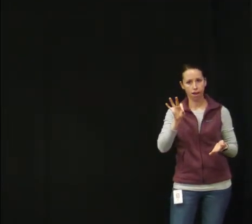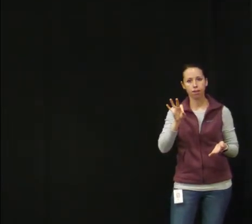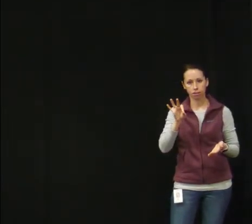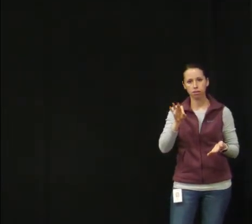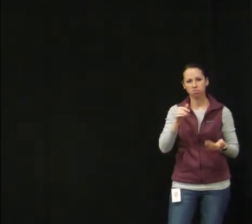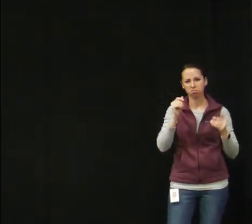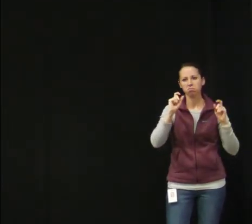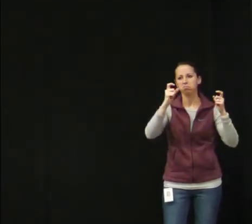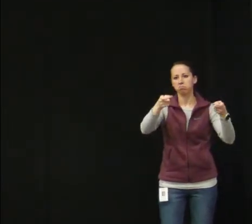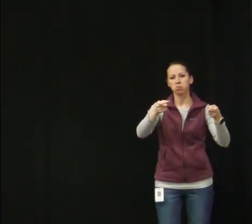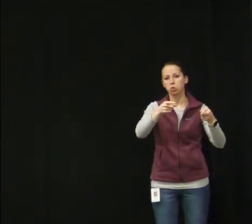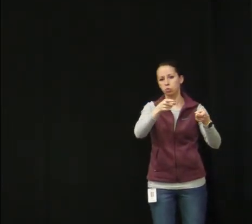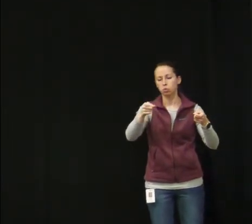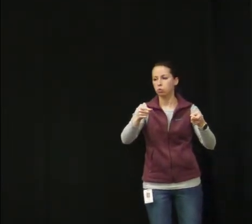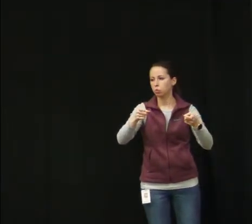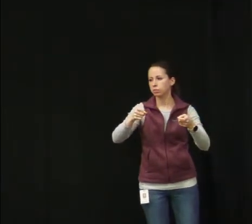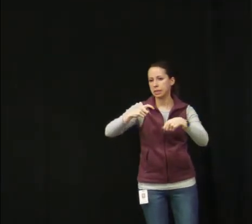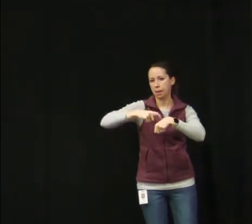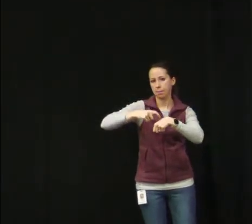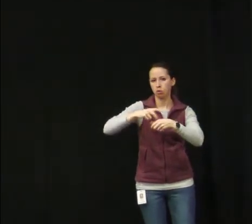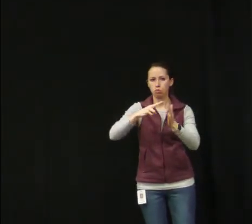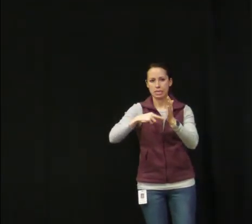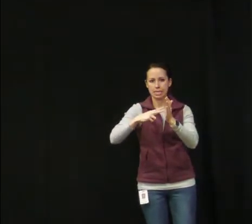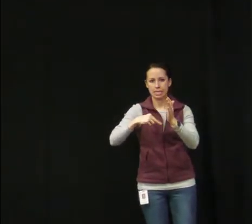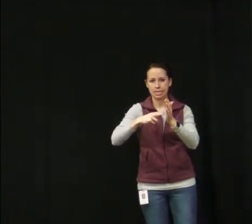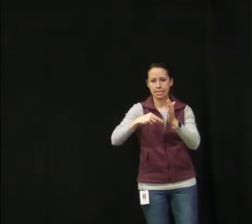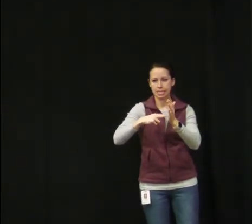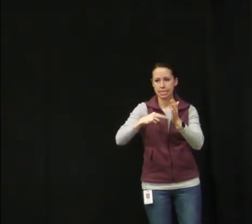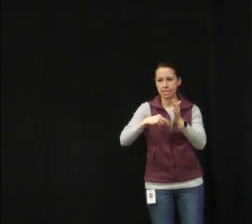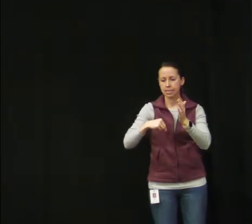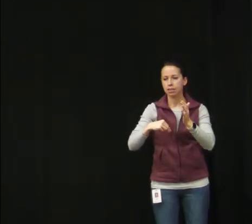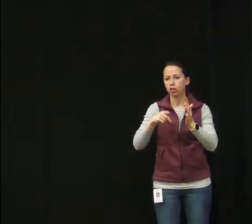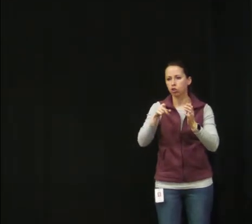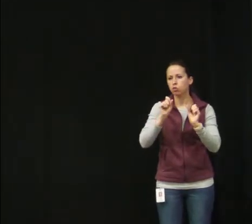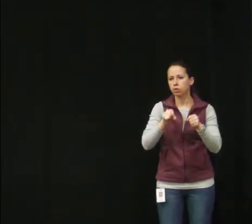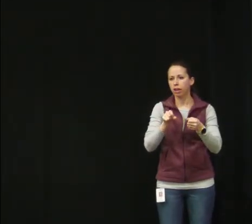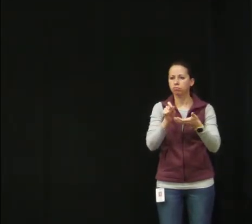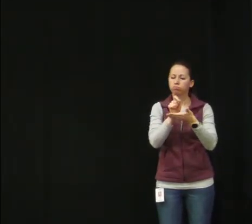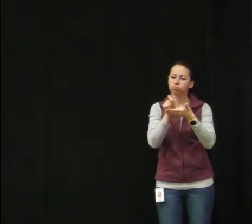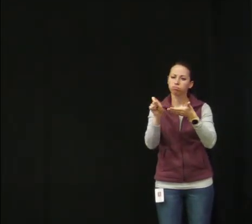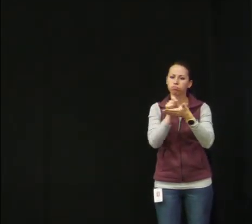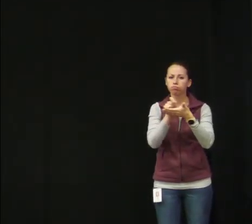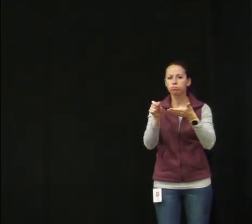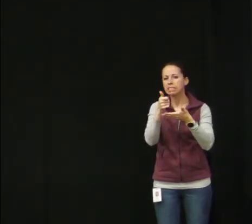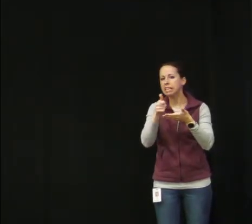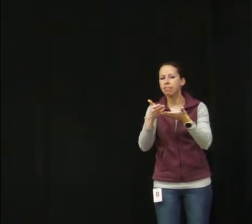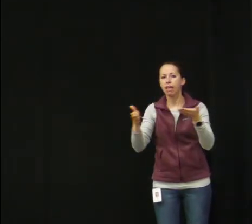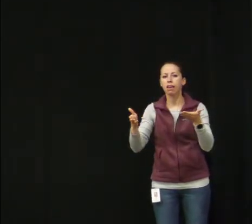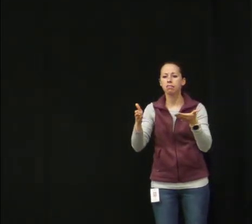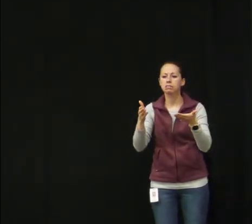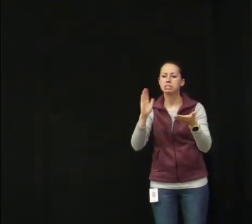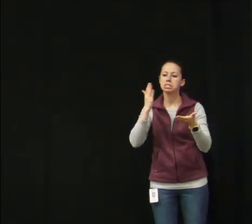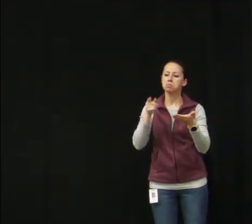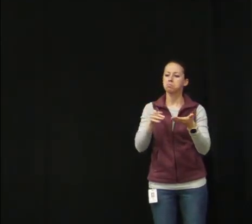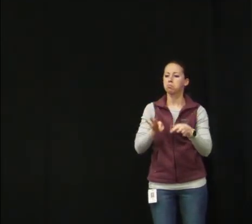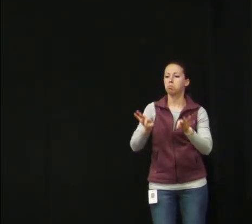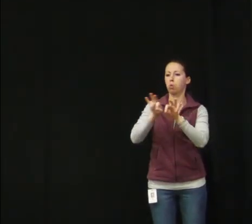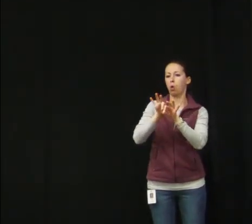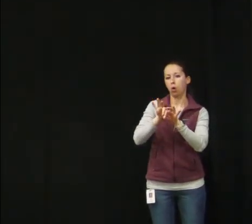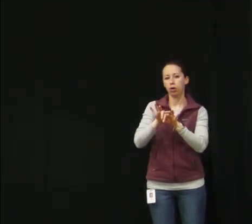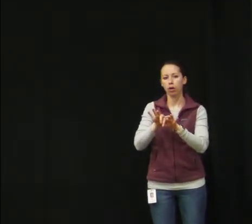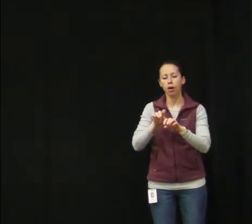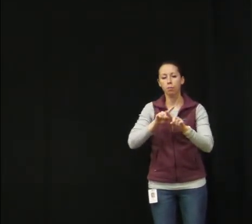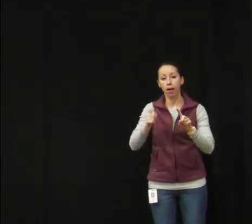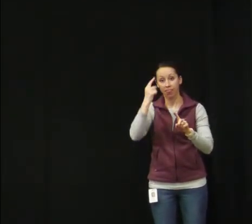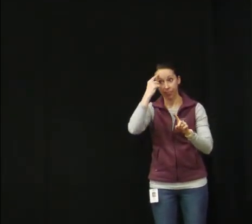that. Annotate and highlight anything that kind of stands out, but also think what skills are